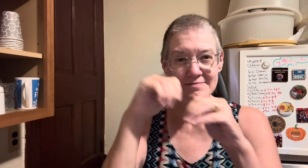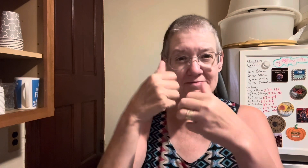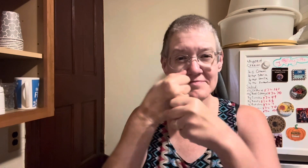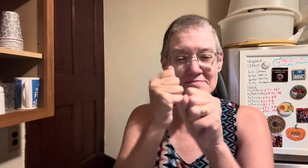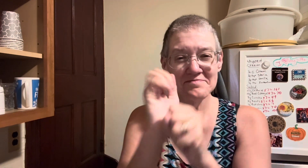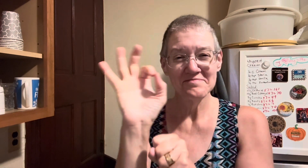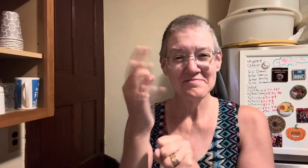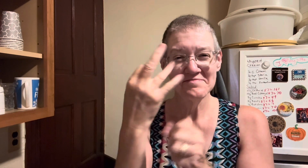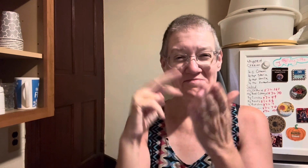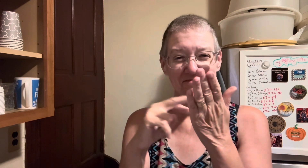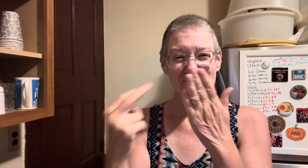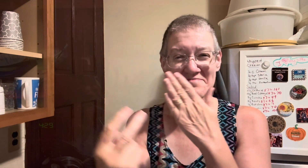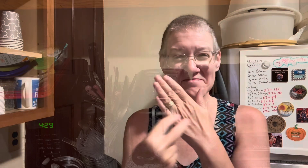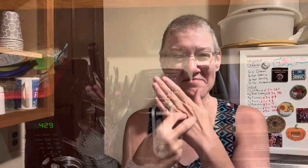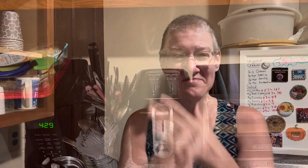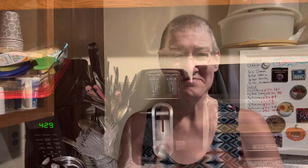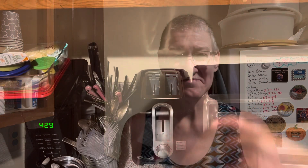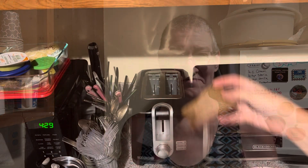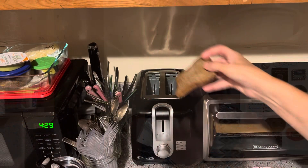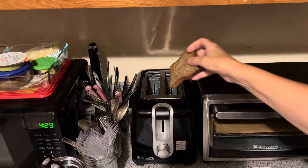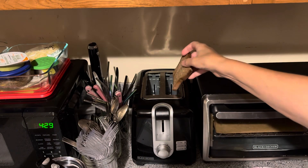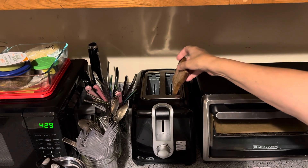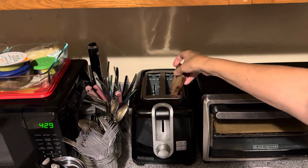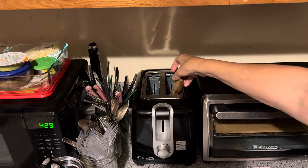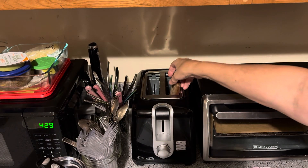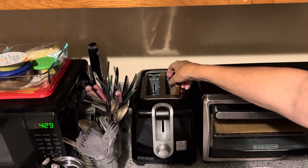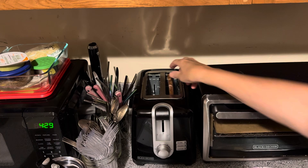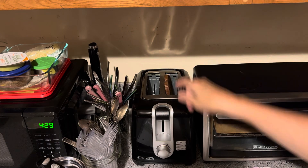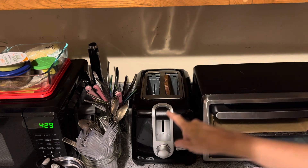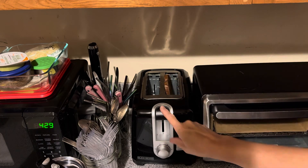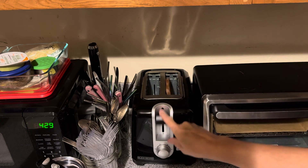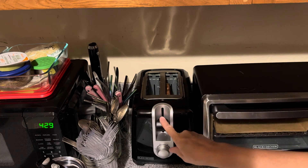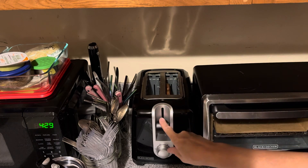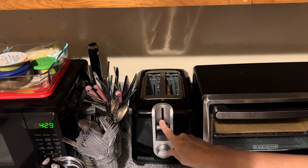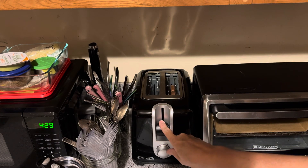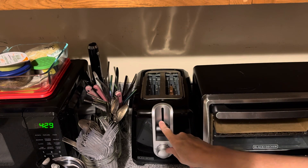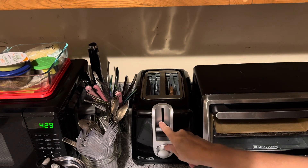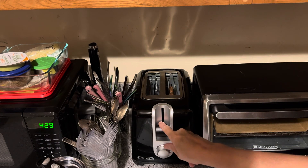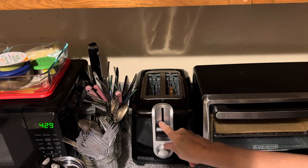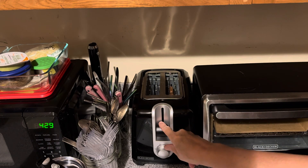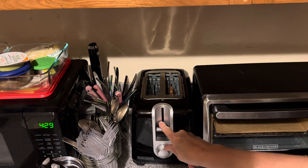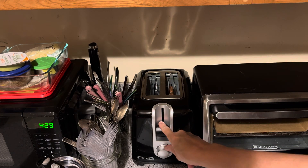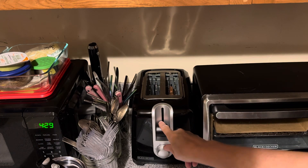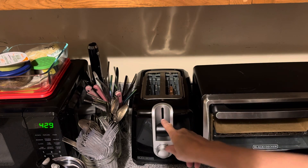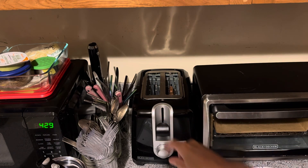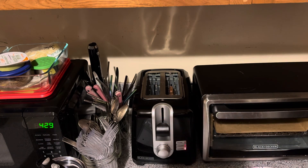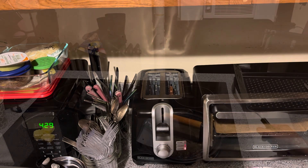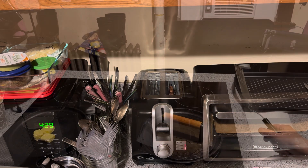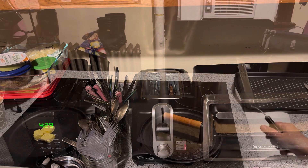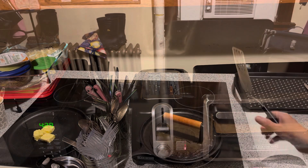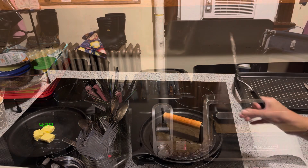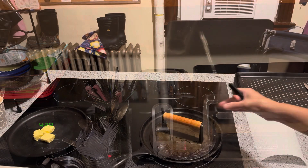Also, any recipes like for the French toast that you see, there'll be a link to those videos in the description.